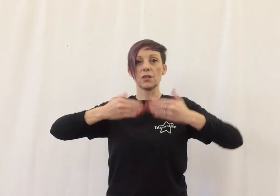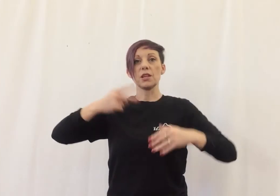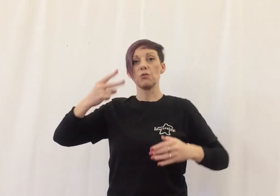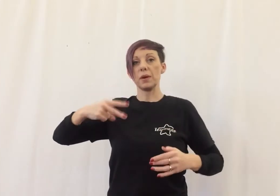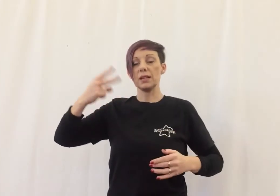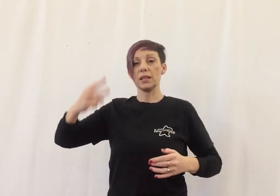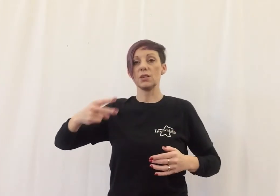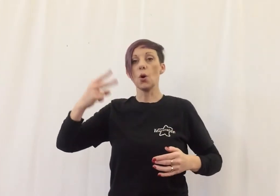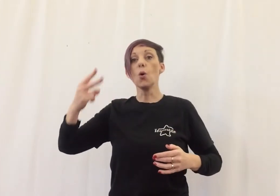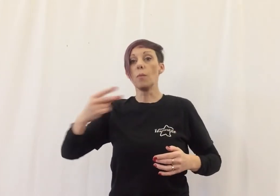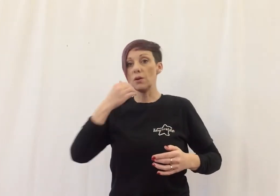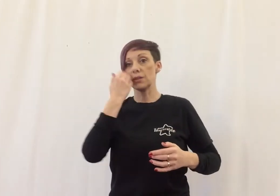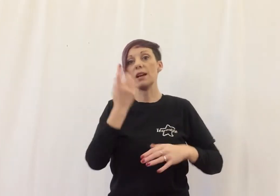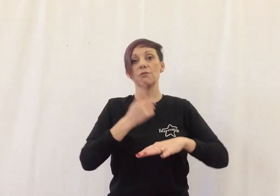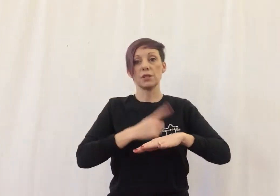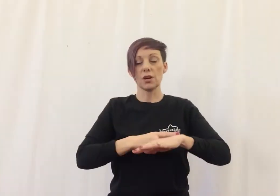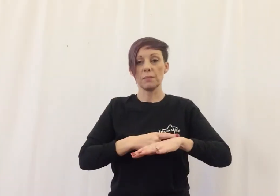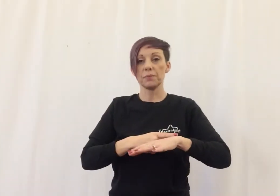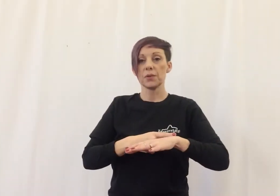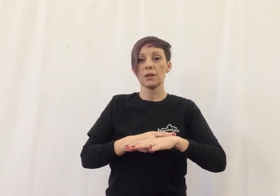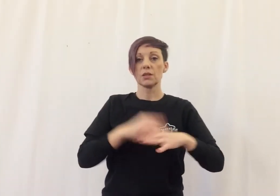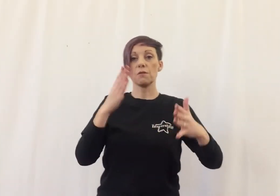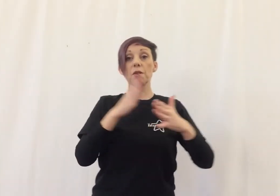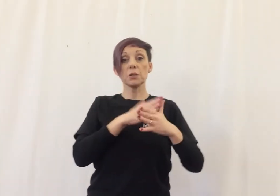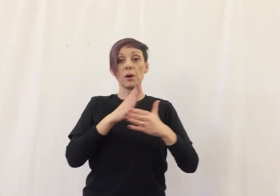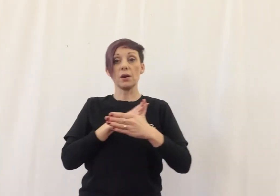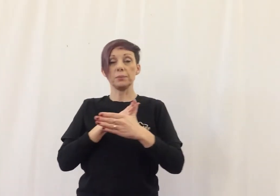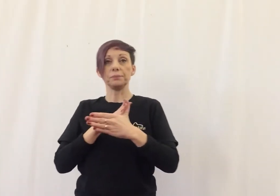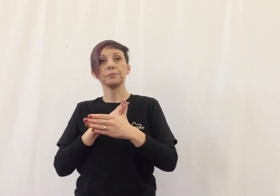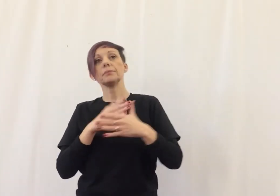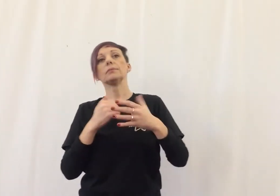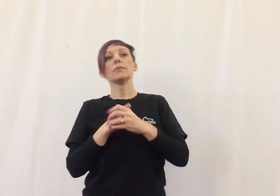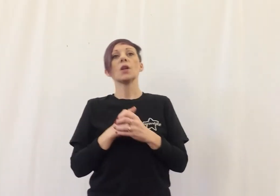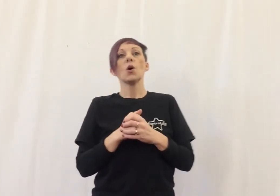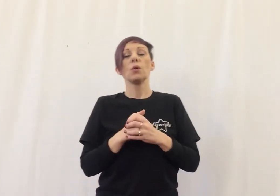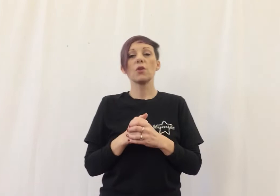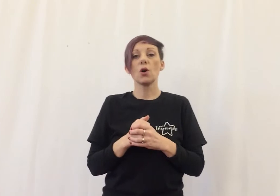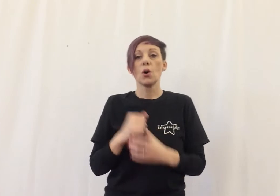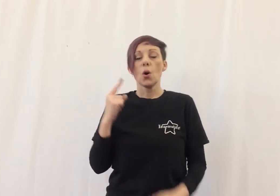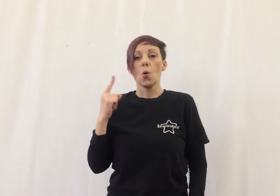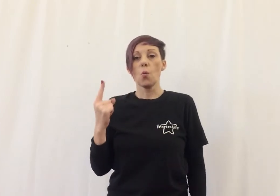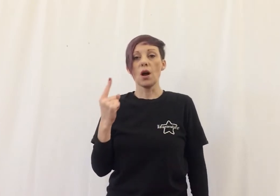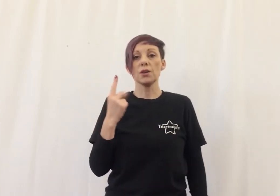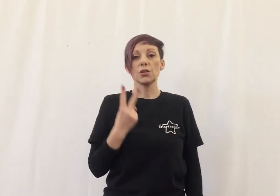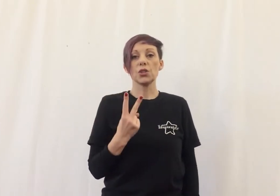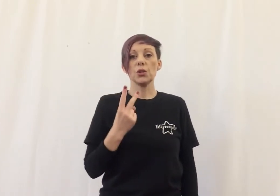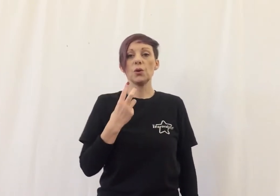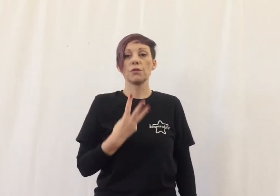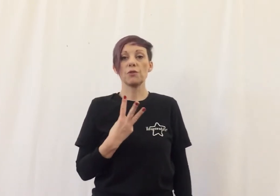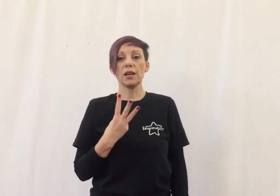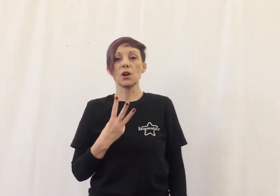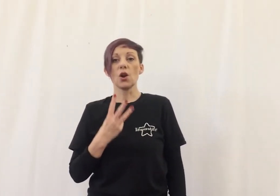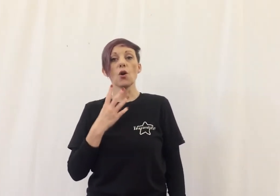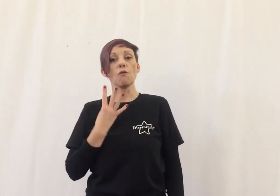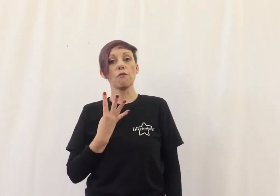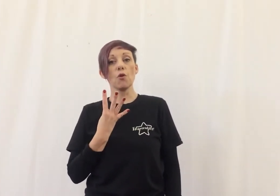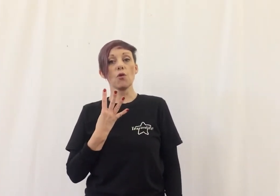that's repeated almost every time. So the first part, we've got 1, 2, 3 o'clock, 4